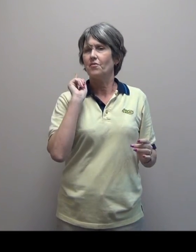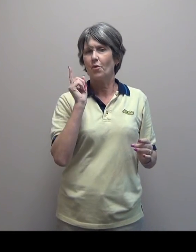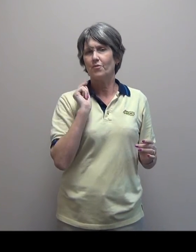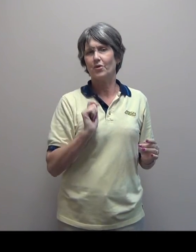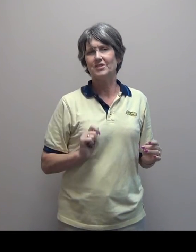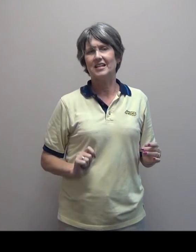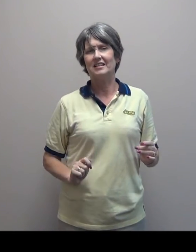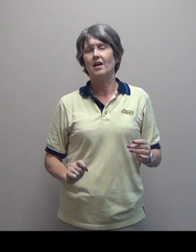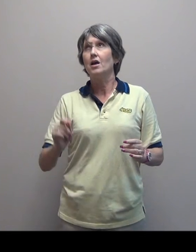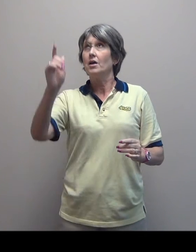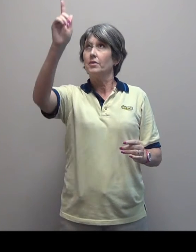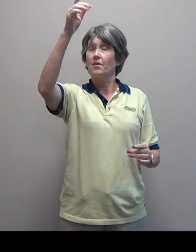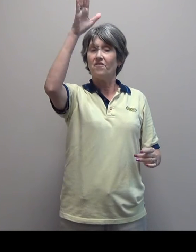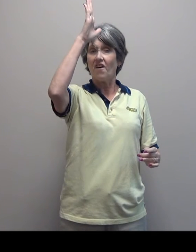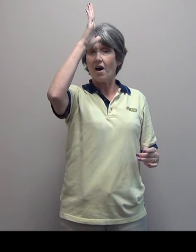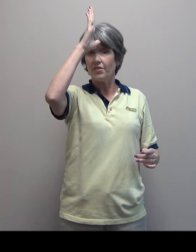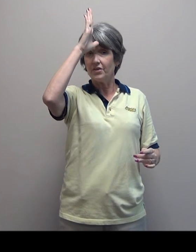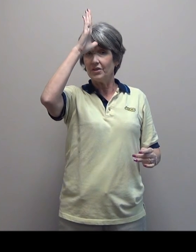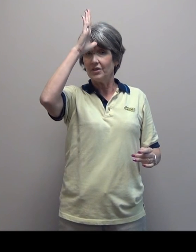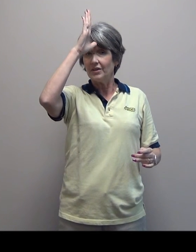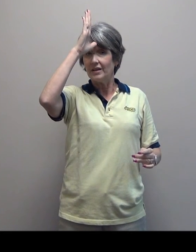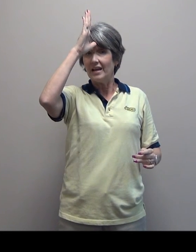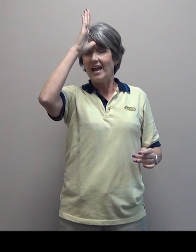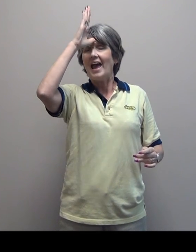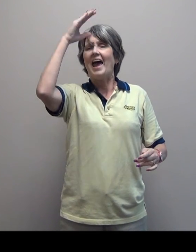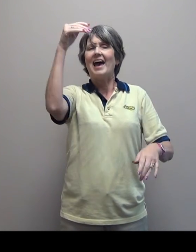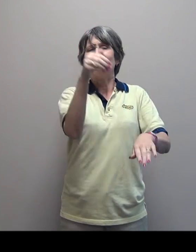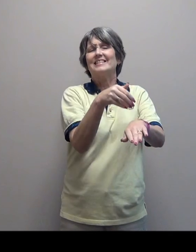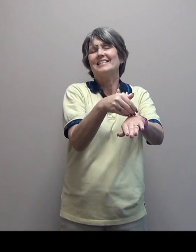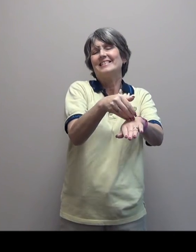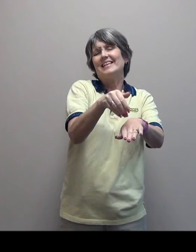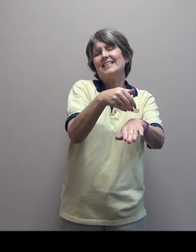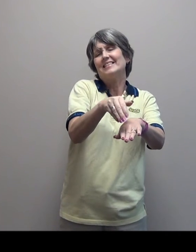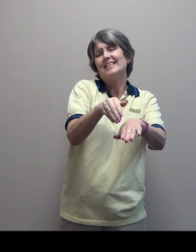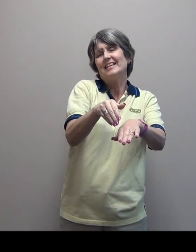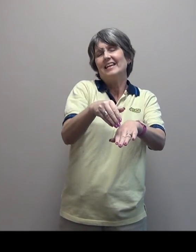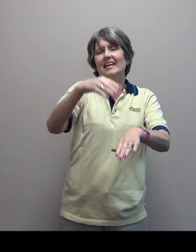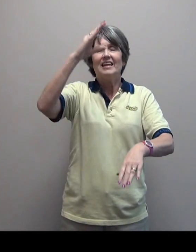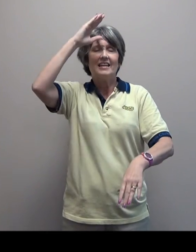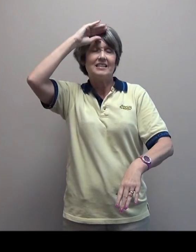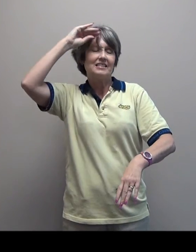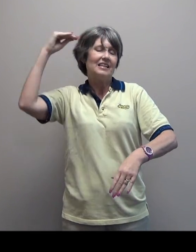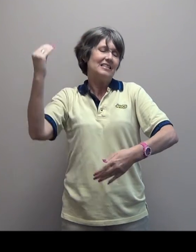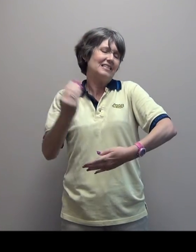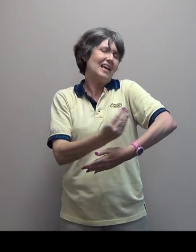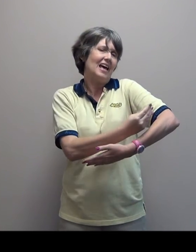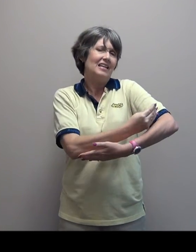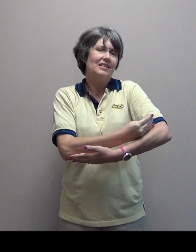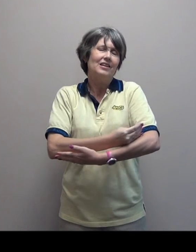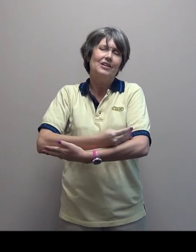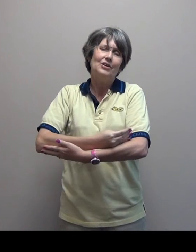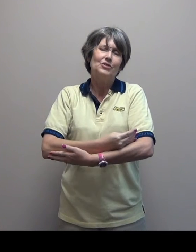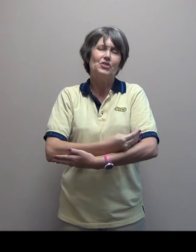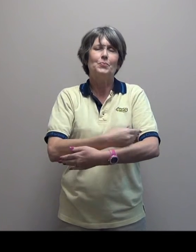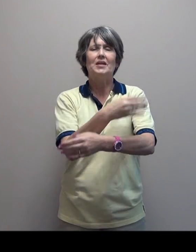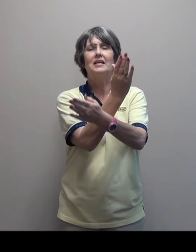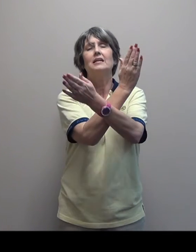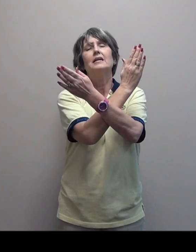John 4:14. The Father has sent His Son to be